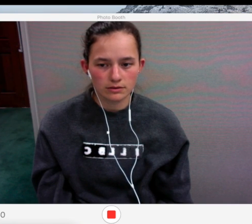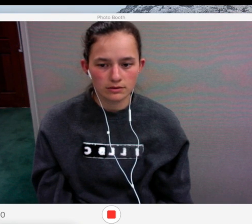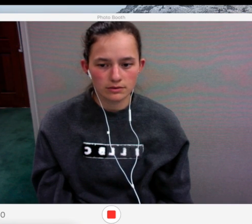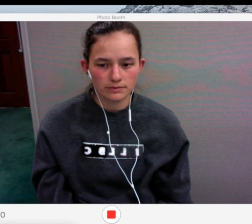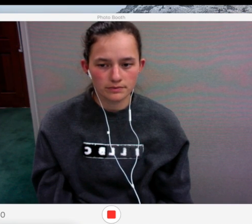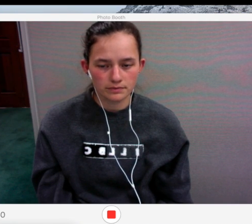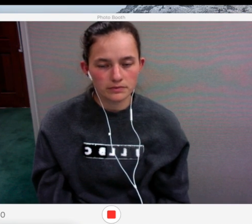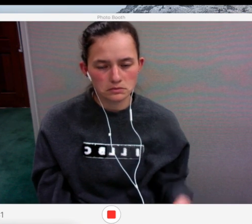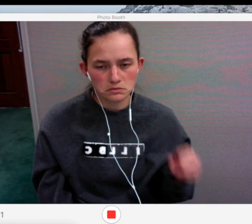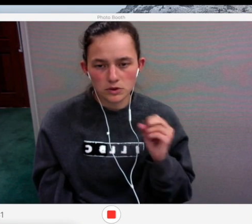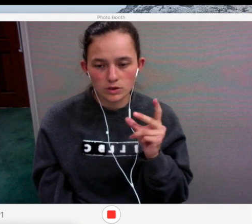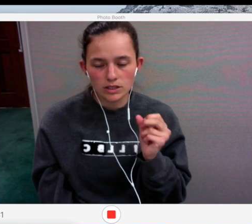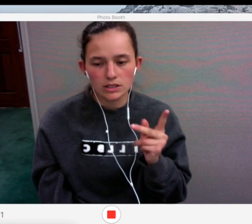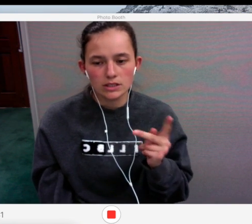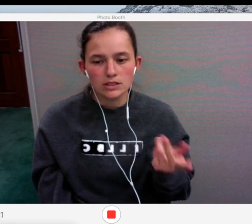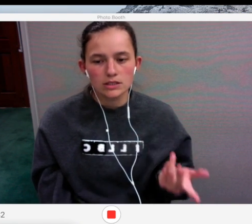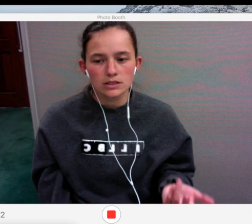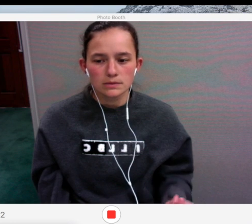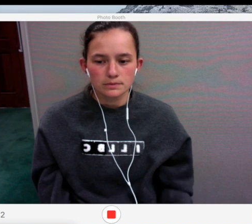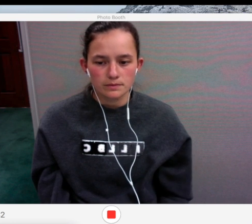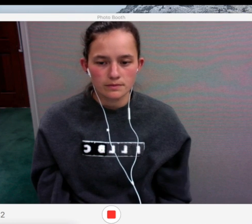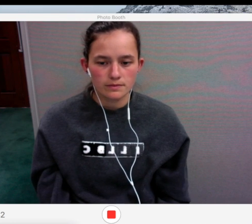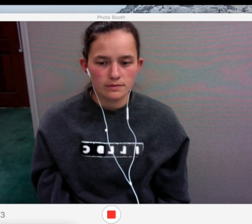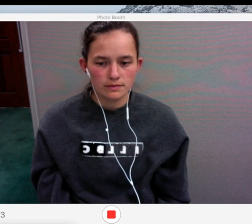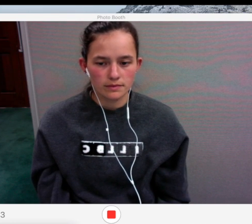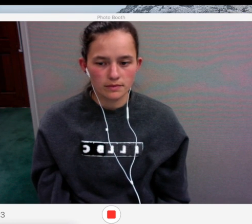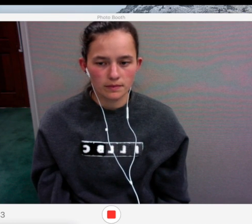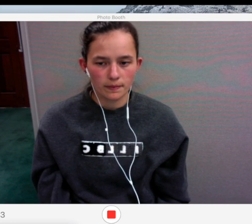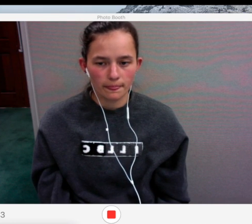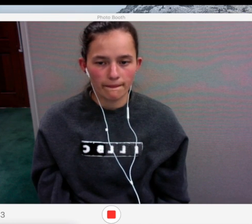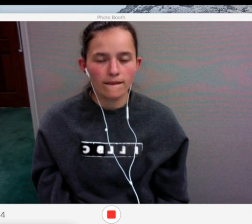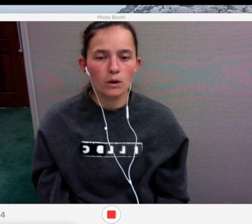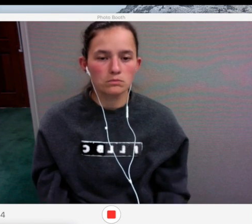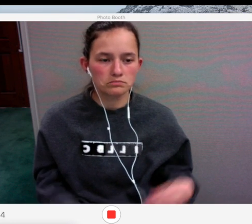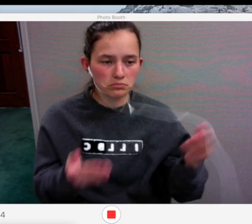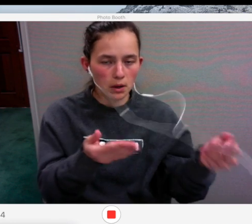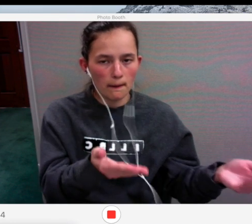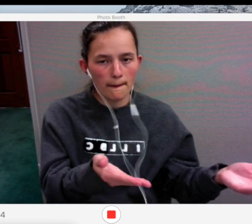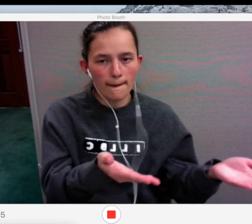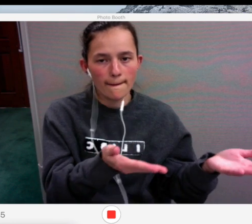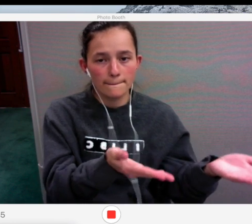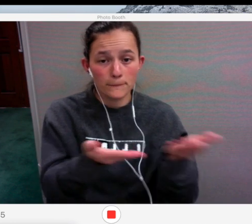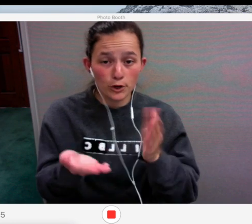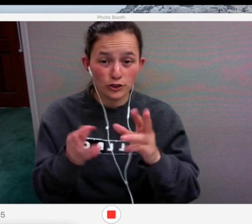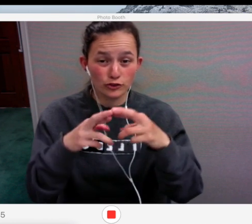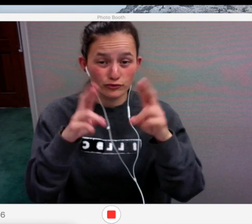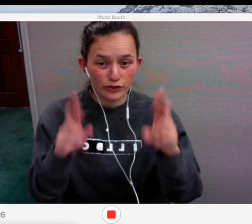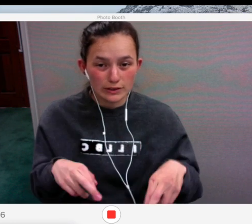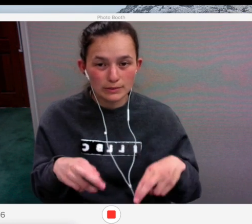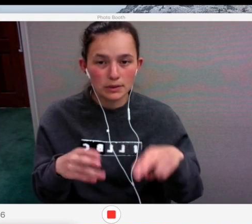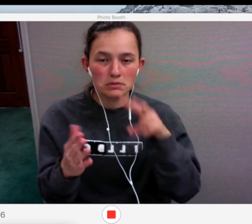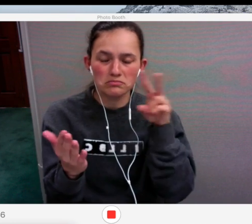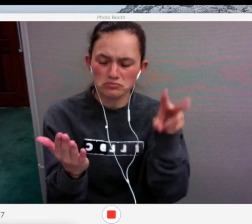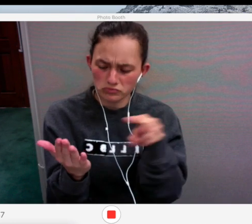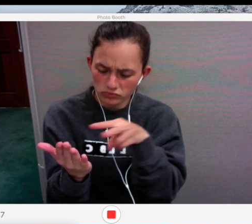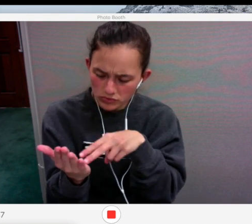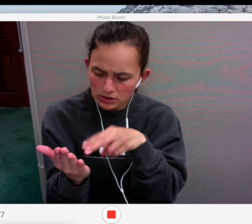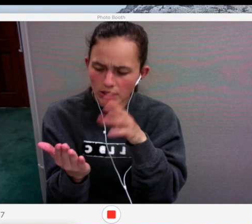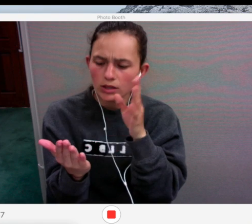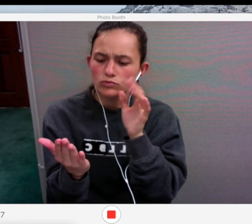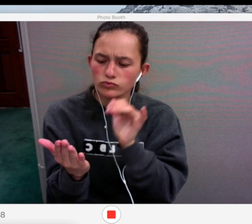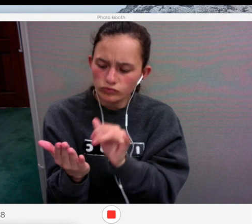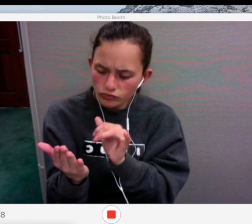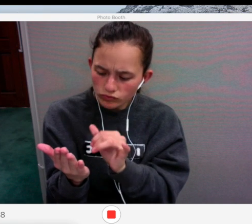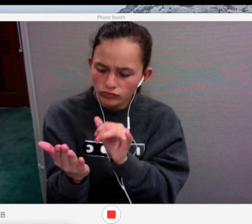Okay. One of the things that we can do when we look over that resume is I can bring a printout of some